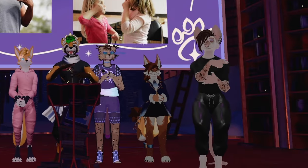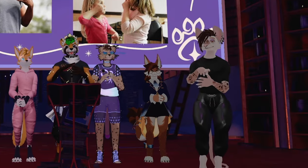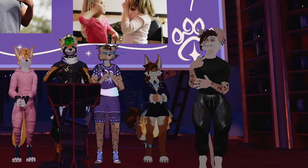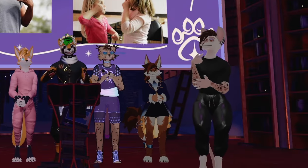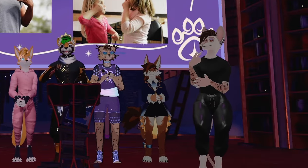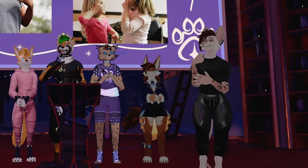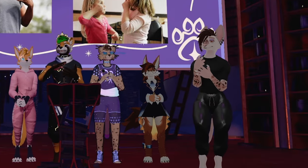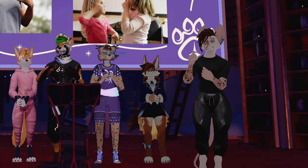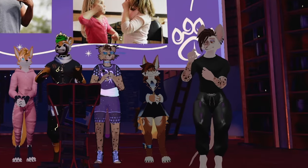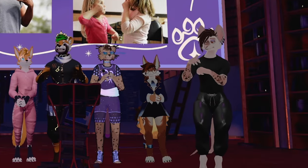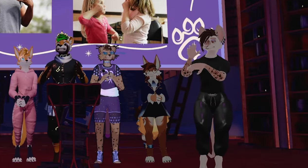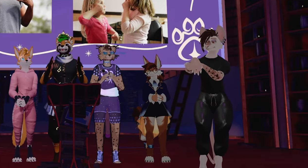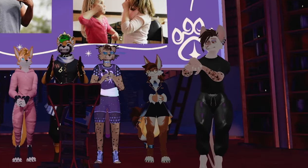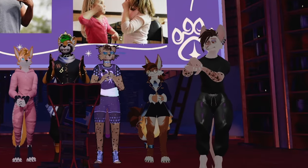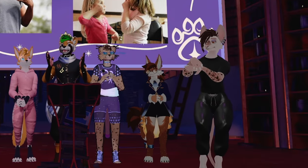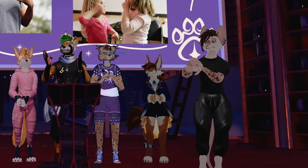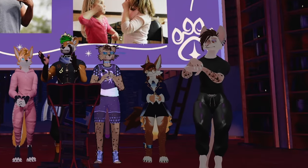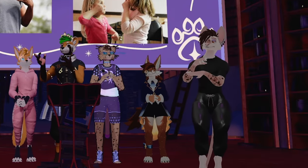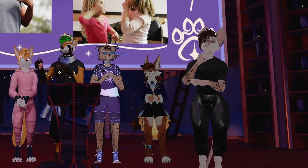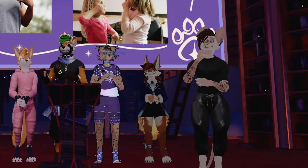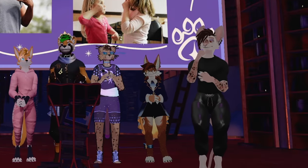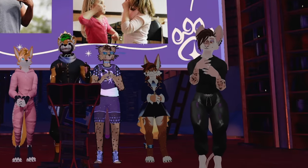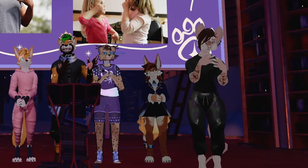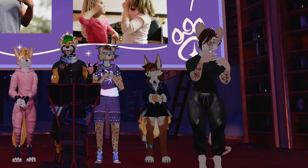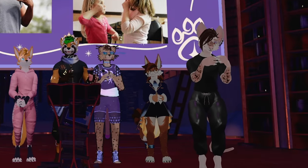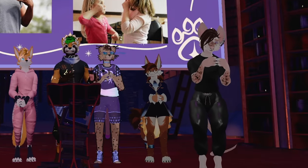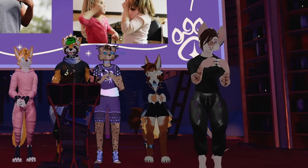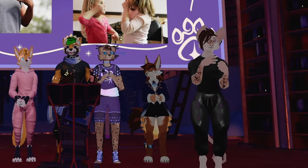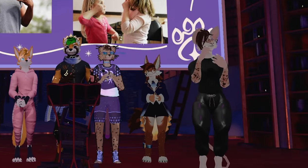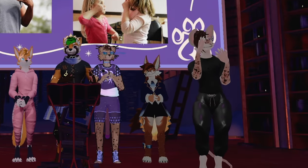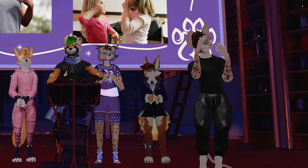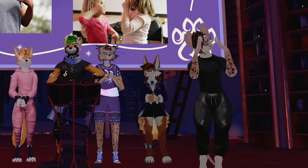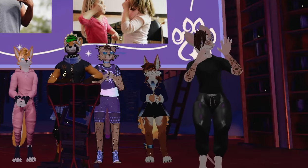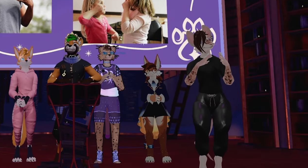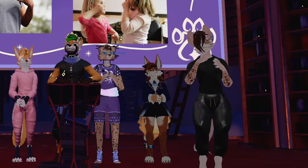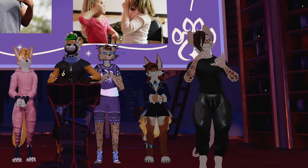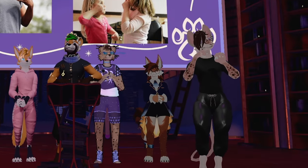not edited, not changed. It is just from one language to the other.